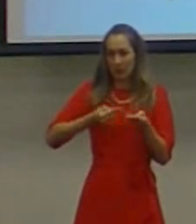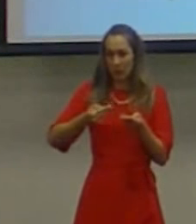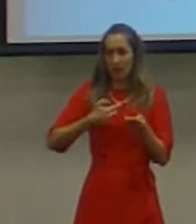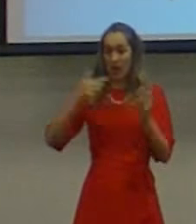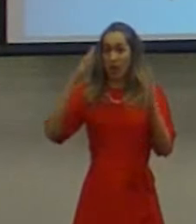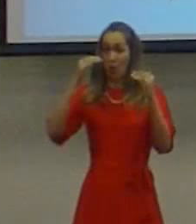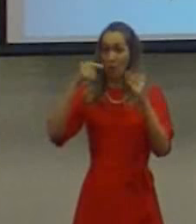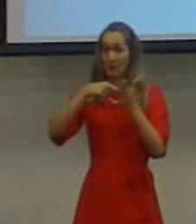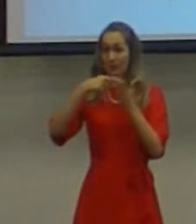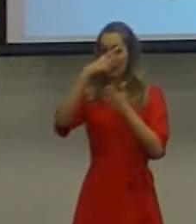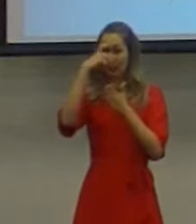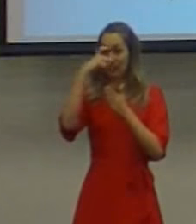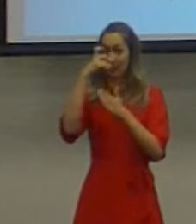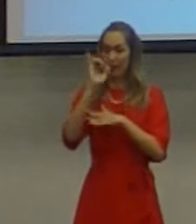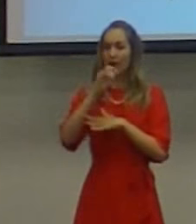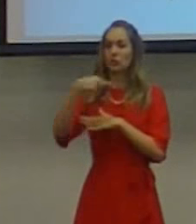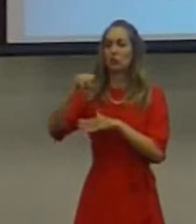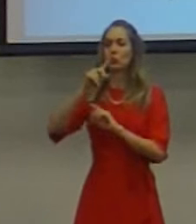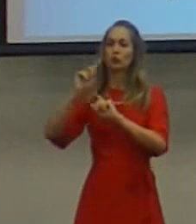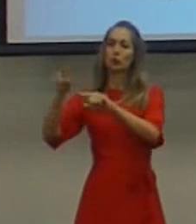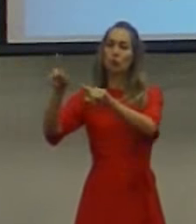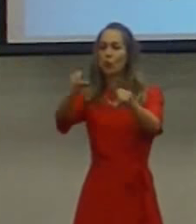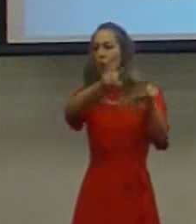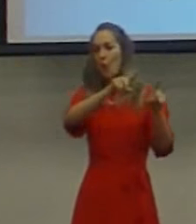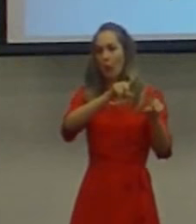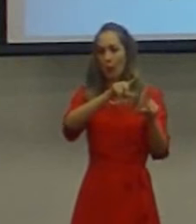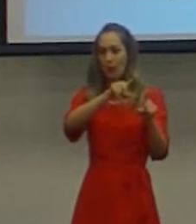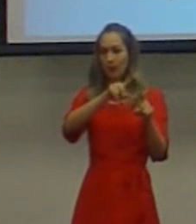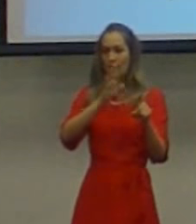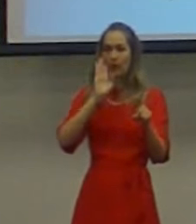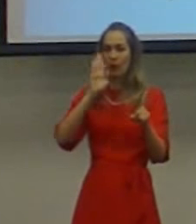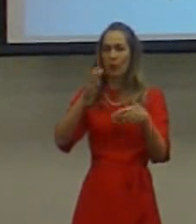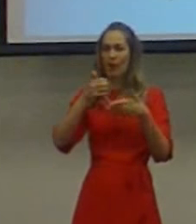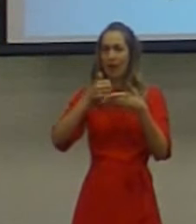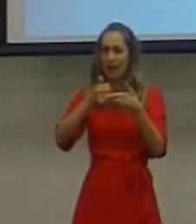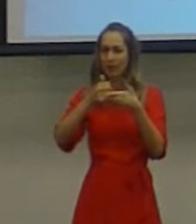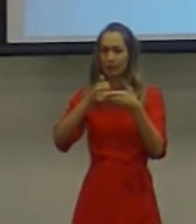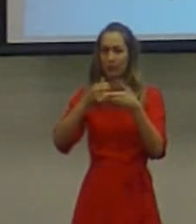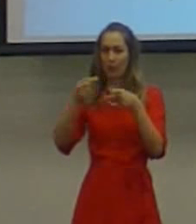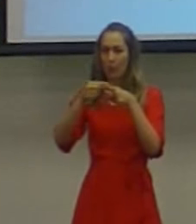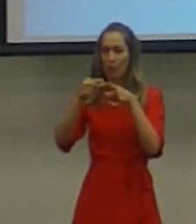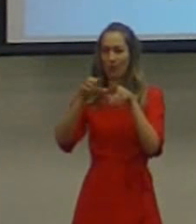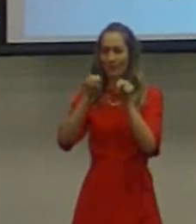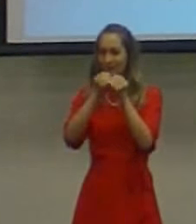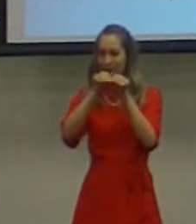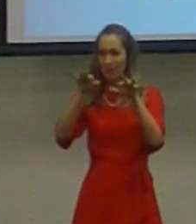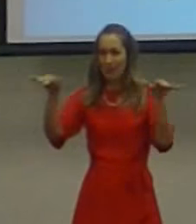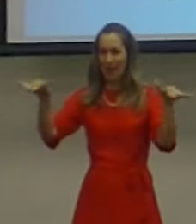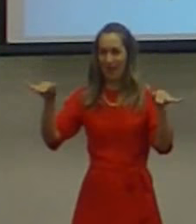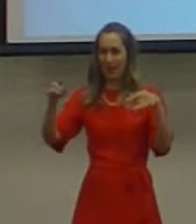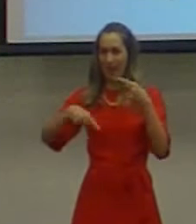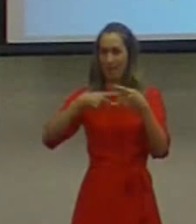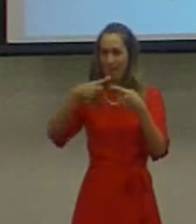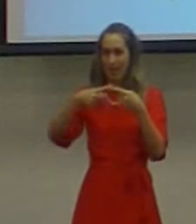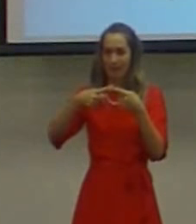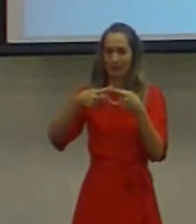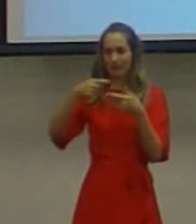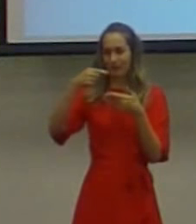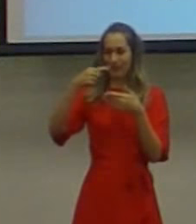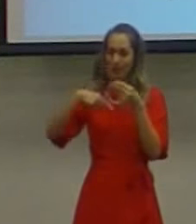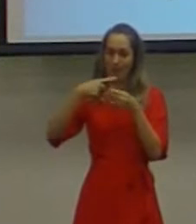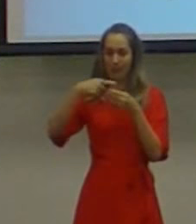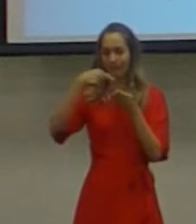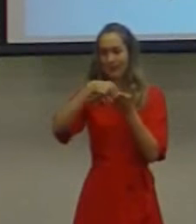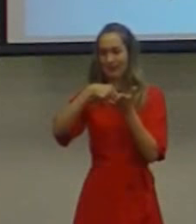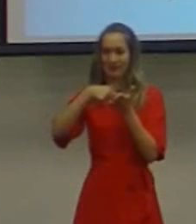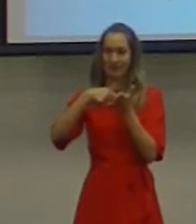as you guys are thinking about heading home, you're going to be in places where you can help us spread the word about this vision, and maybe some of your people could be impacted like some